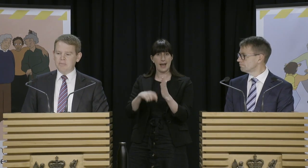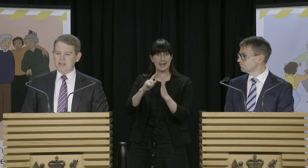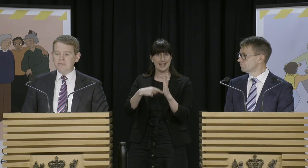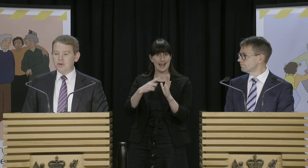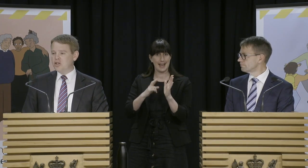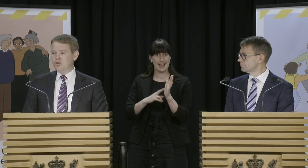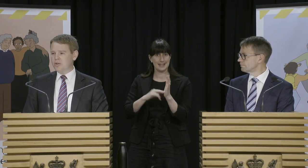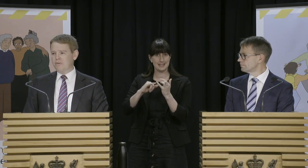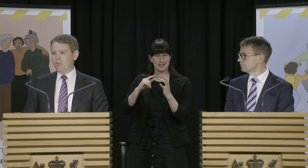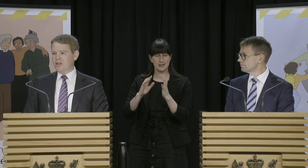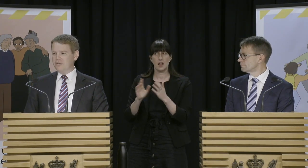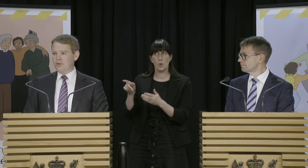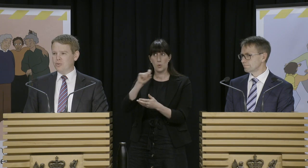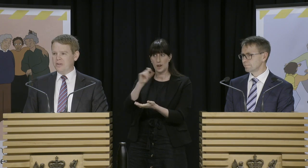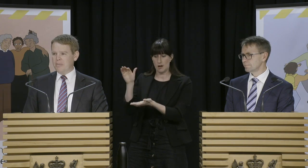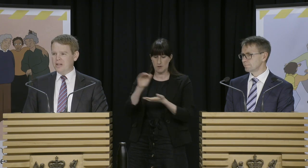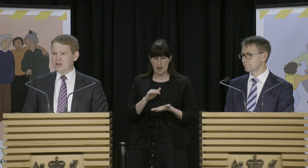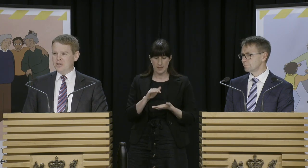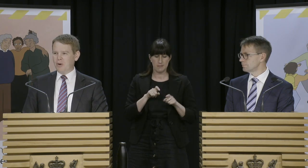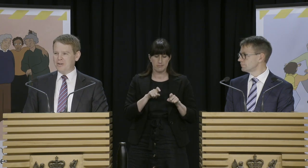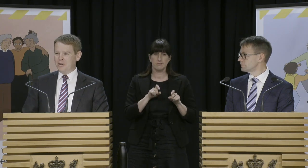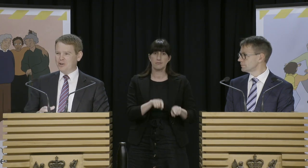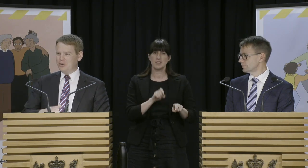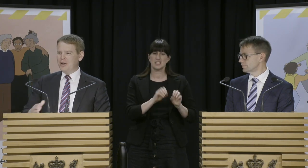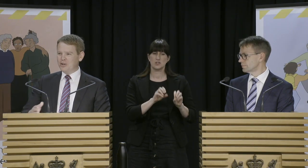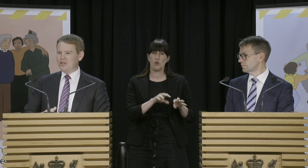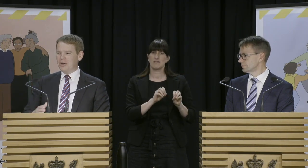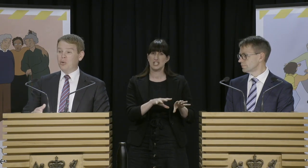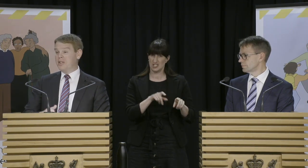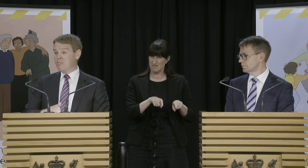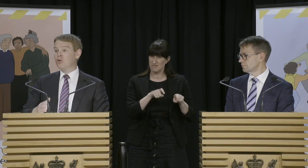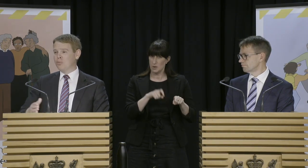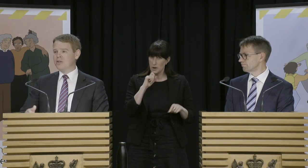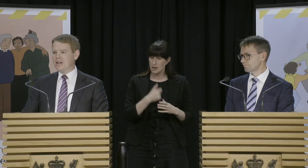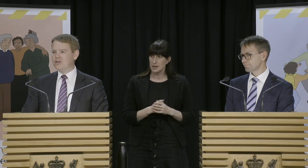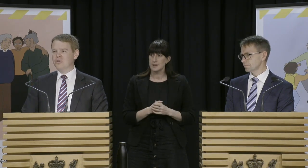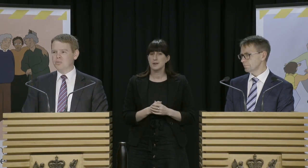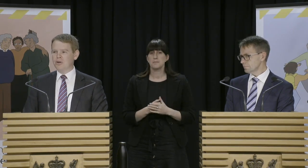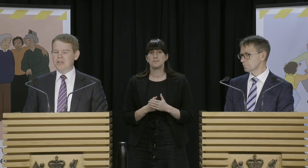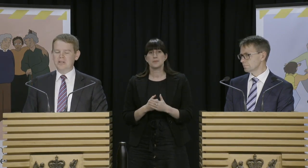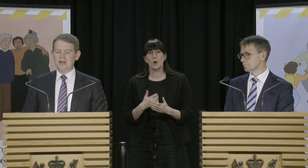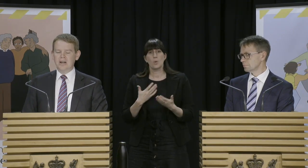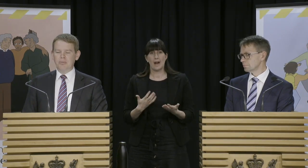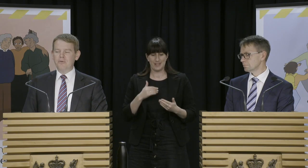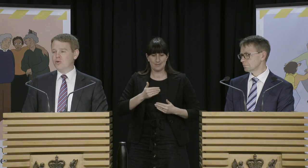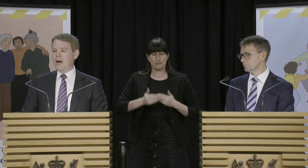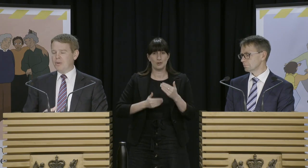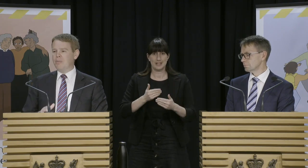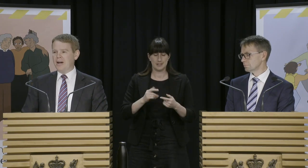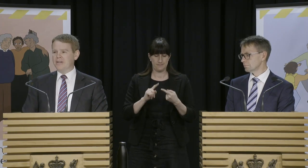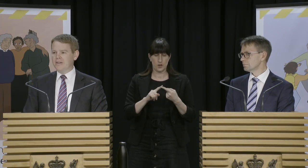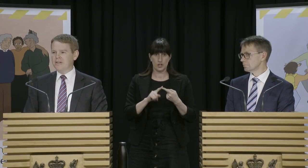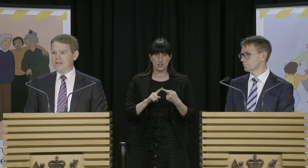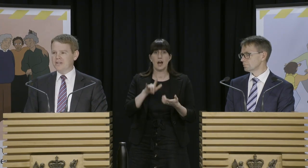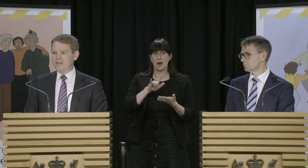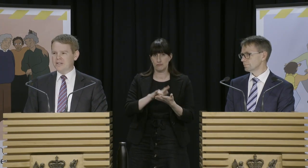Certainly, delivery schedules have not been confirmed with them yet. So there's there's multiple stages to this process. Approval's one big